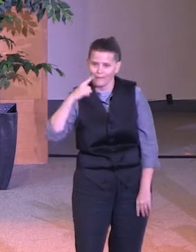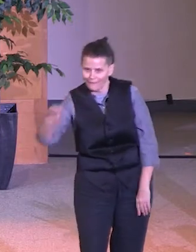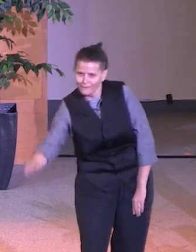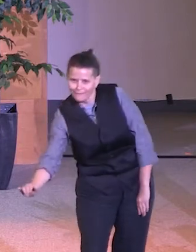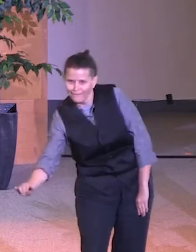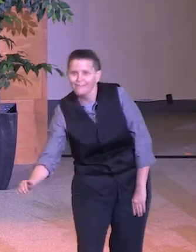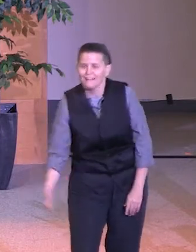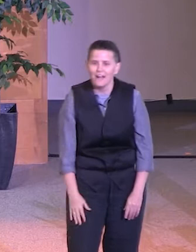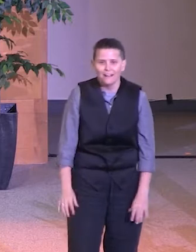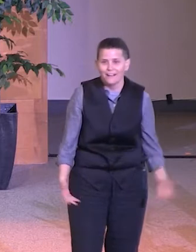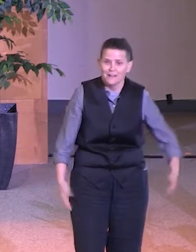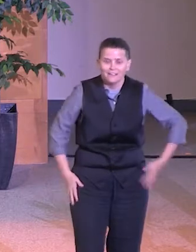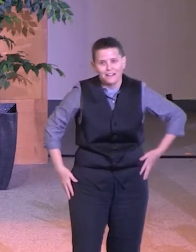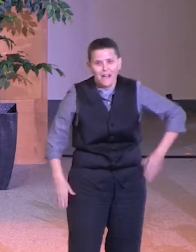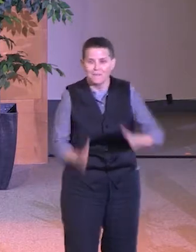Namaste, for real.